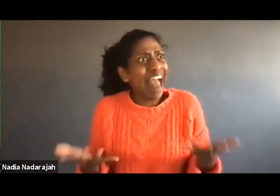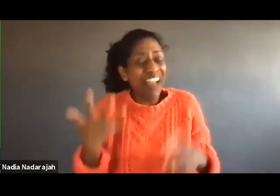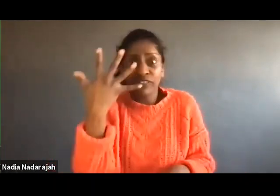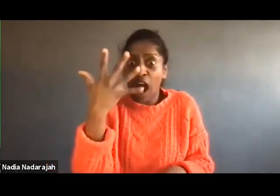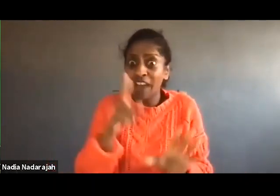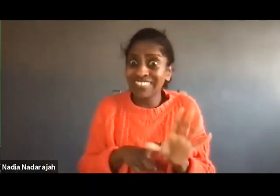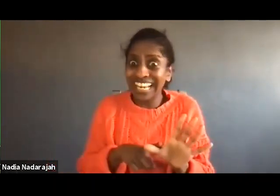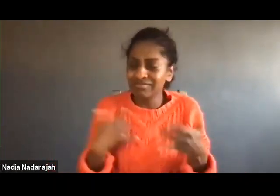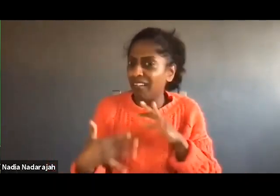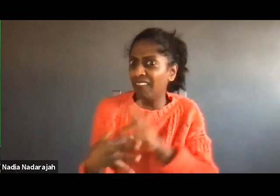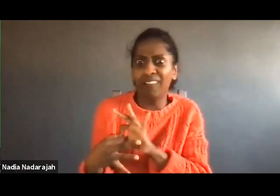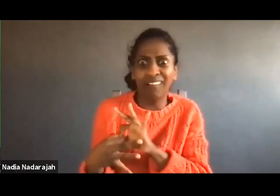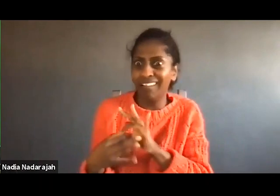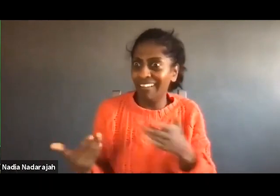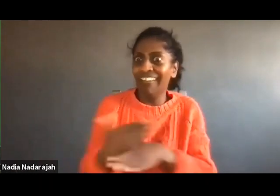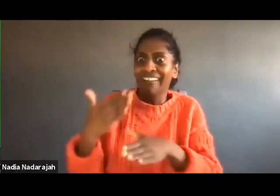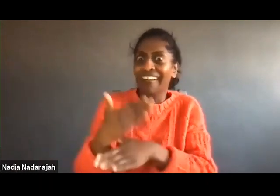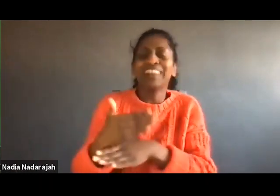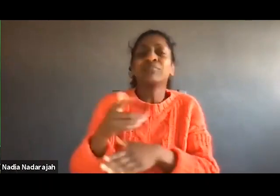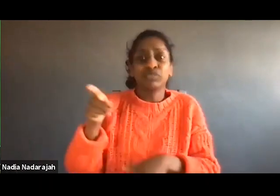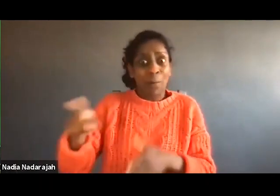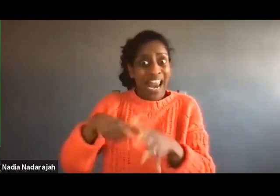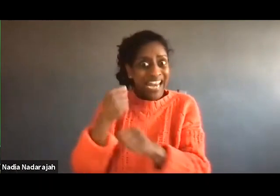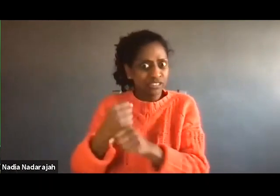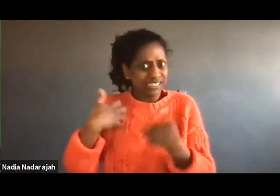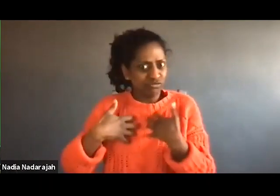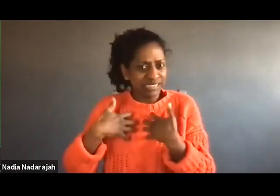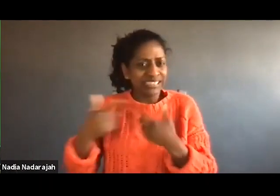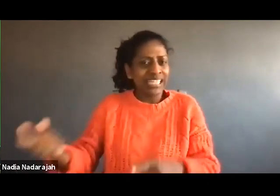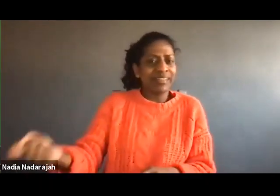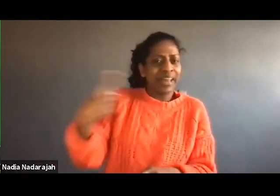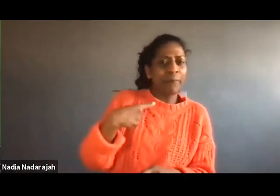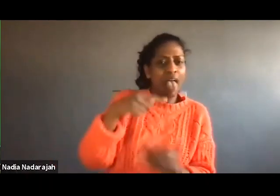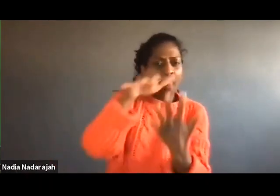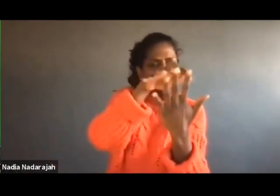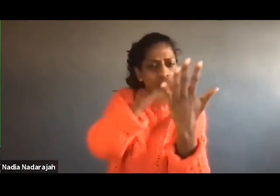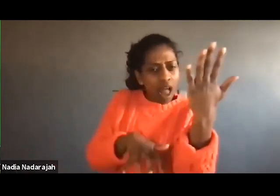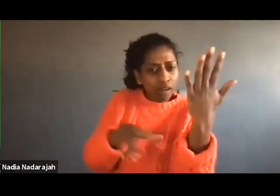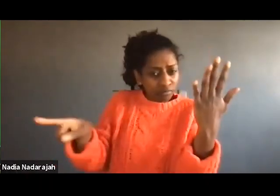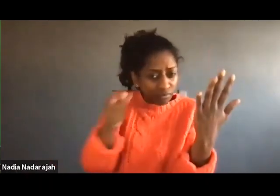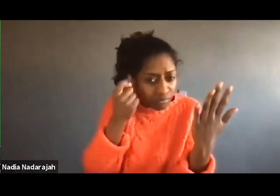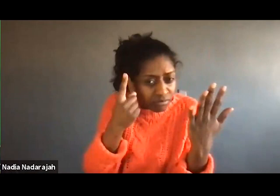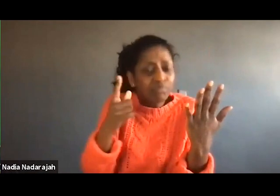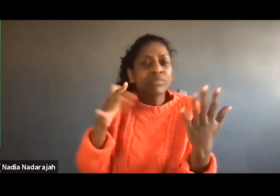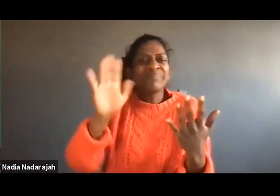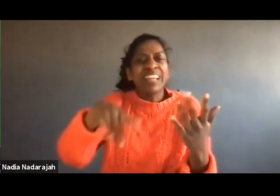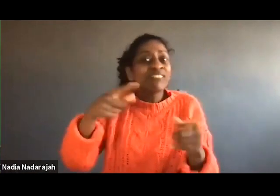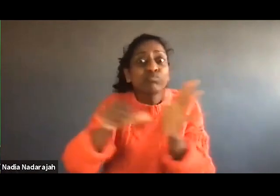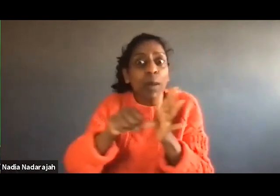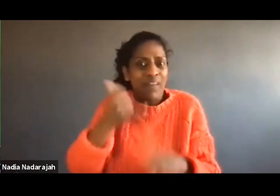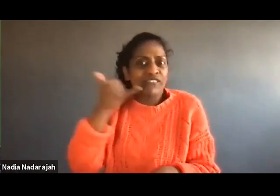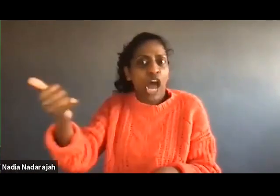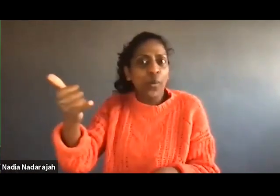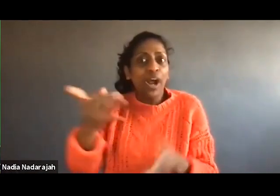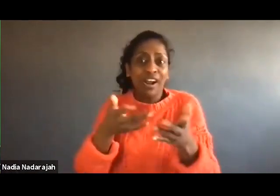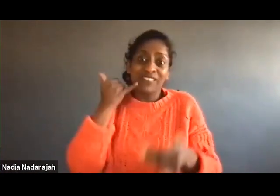and creating like a rapport with those that you work with. So I've been working with an agent now for 5 years, which has been great. So what they do is